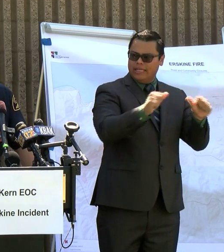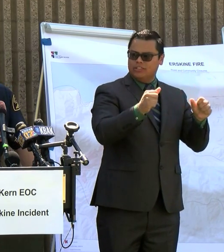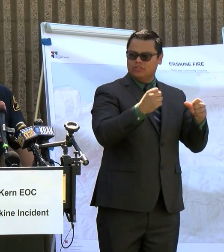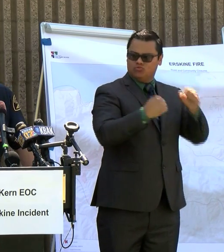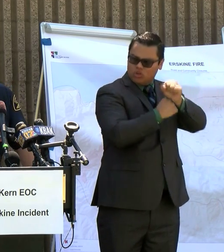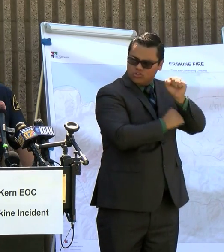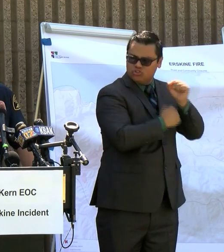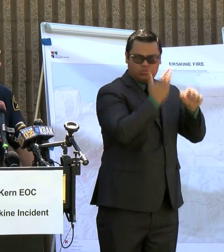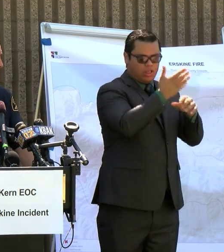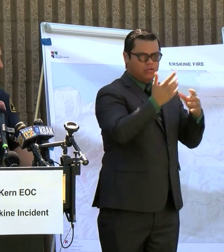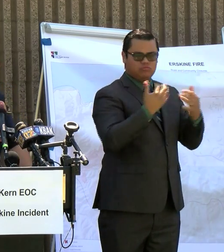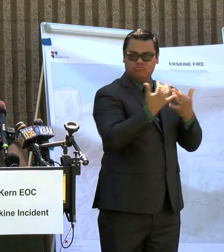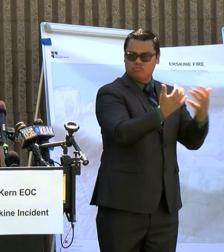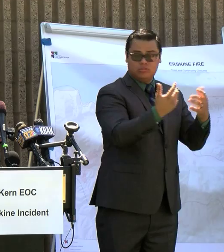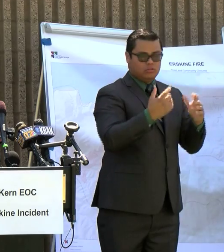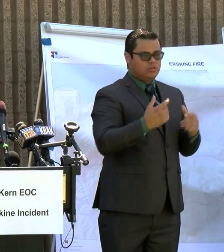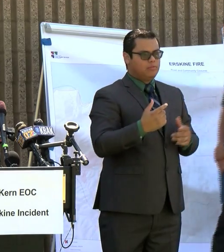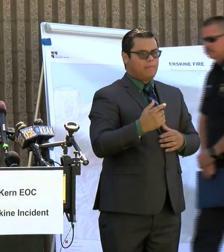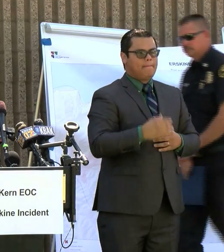structures, correct?